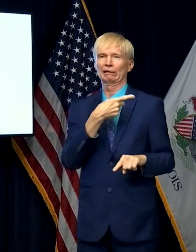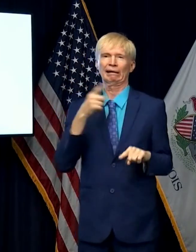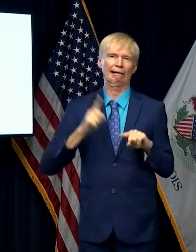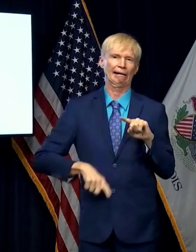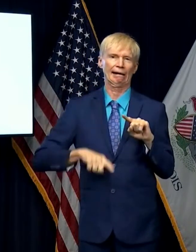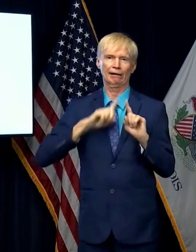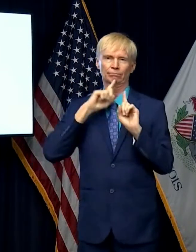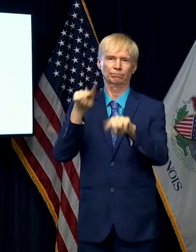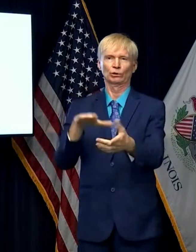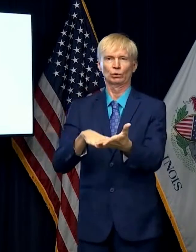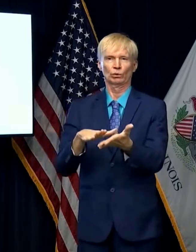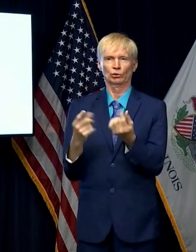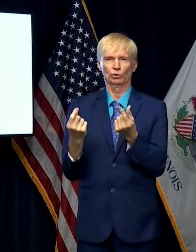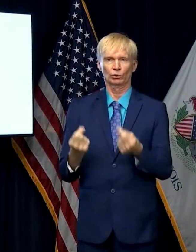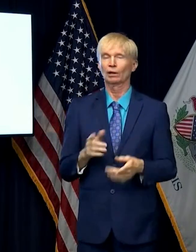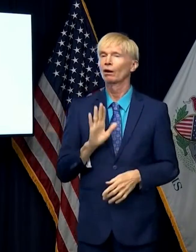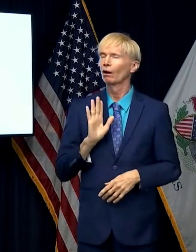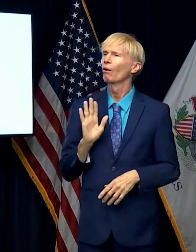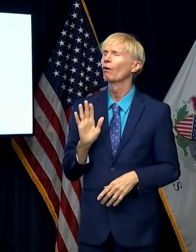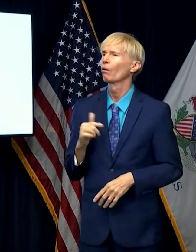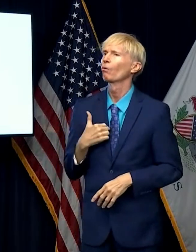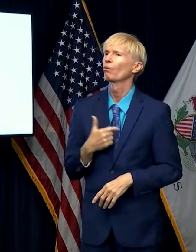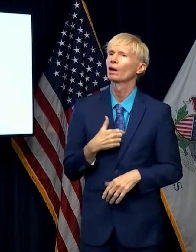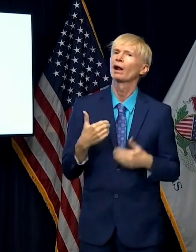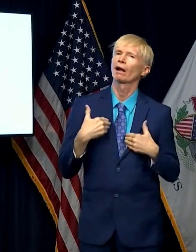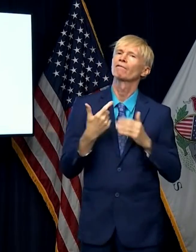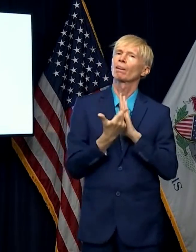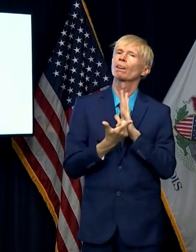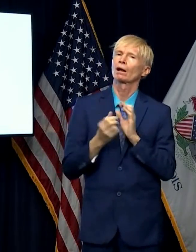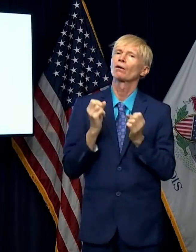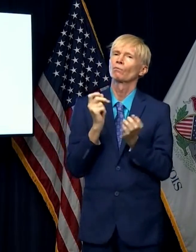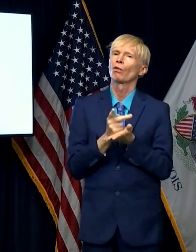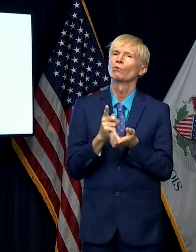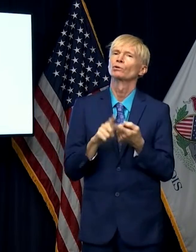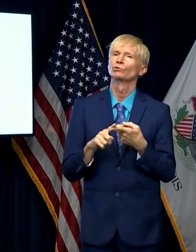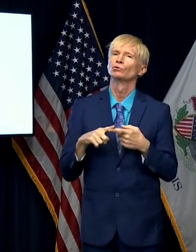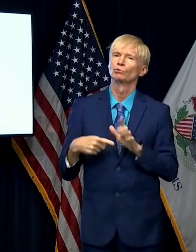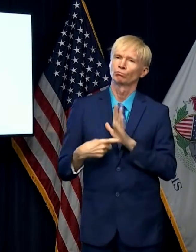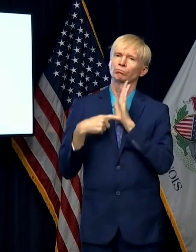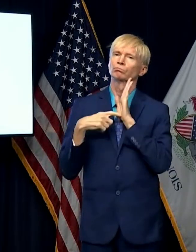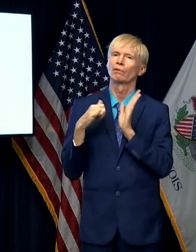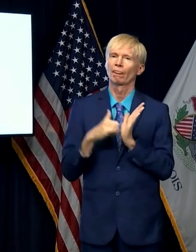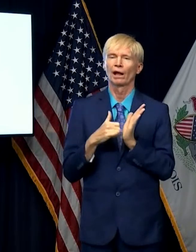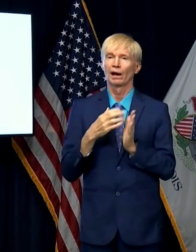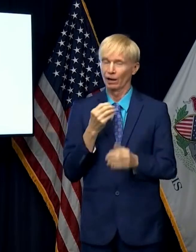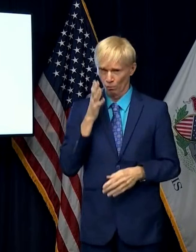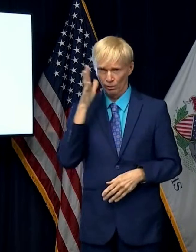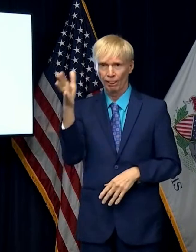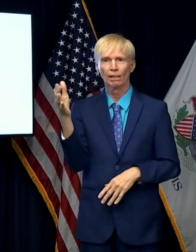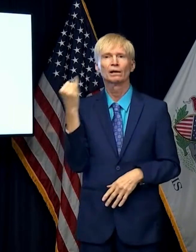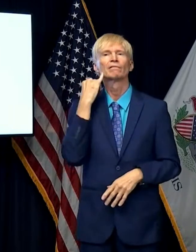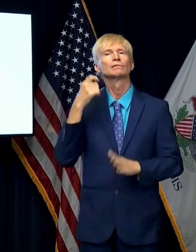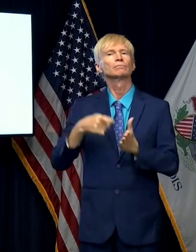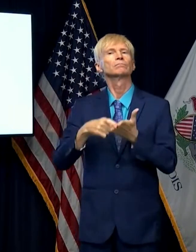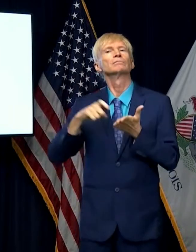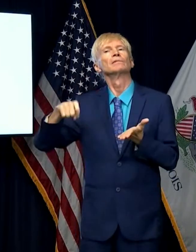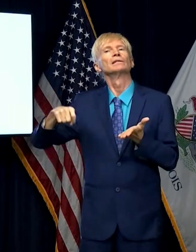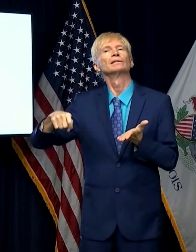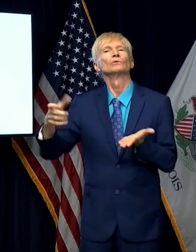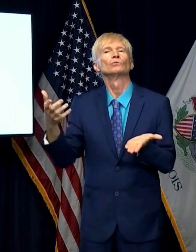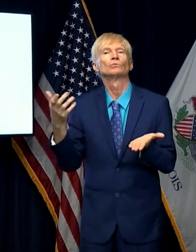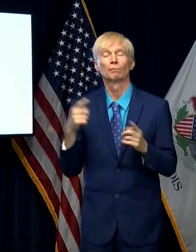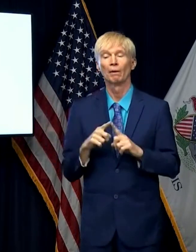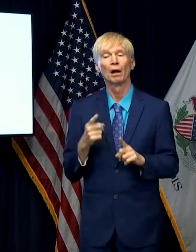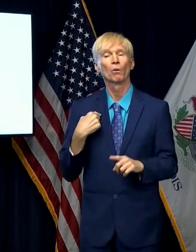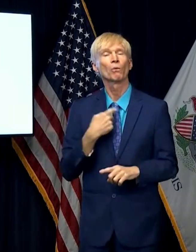like this. We have the legal authority to enforce this, and we will if necessary. What we think is going to happen is